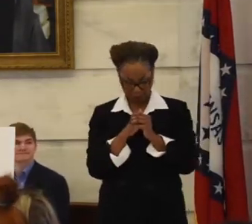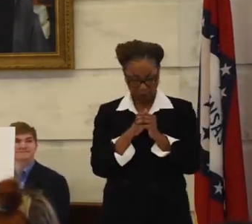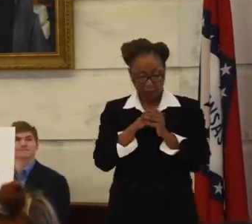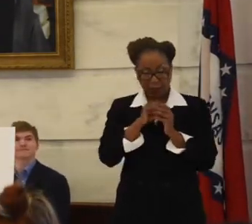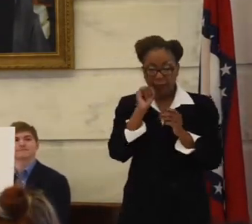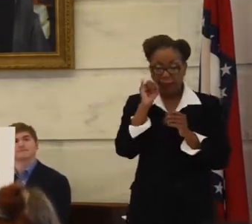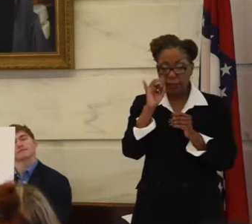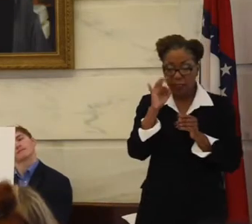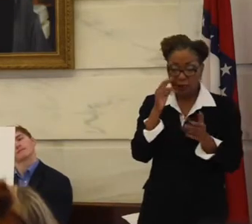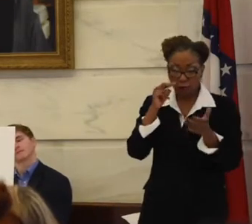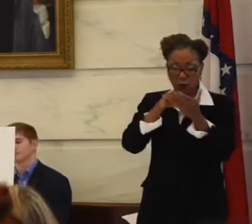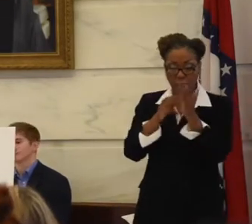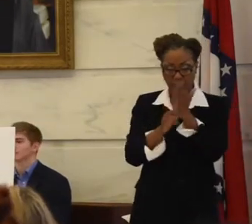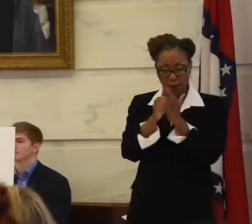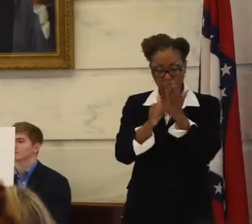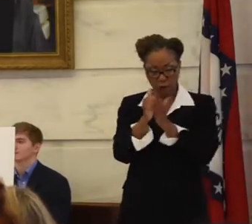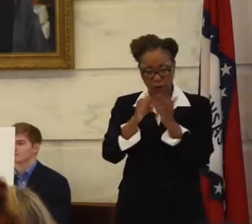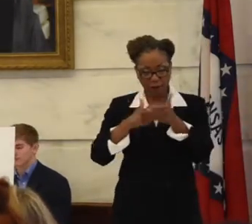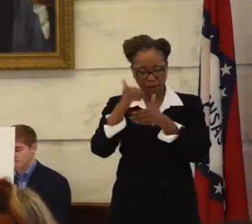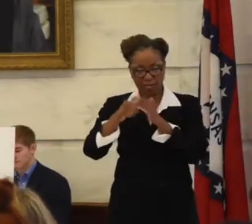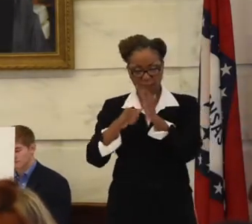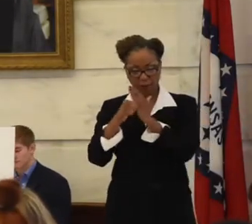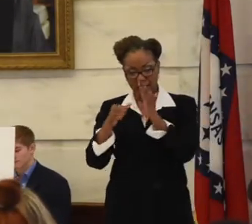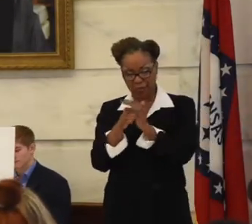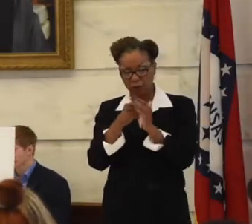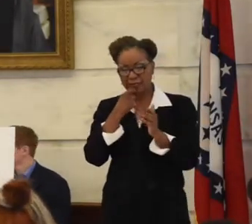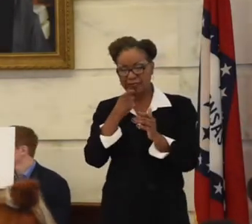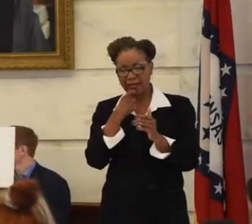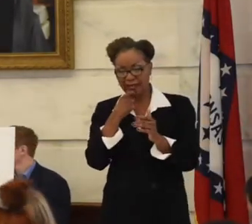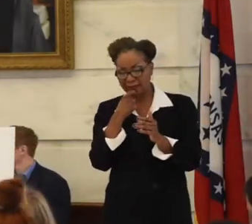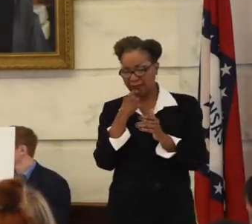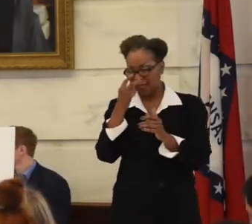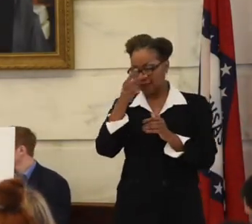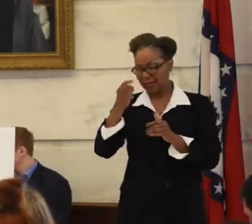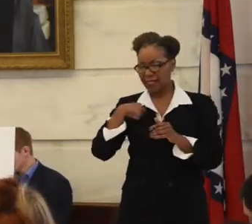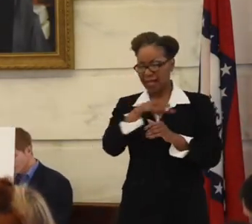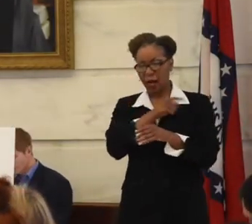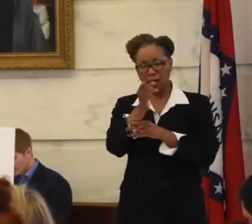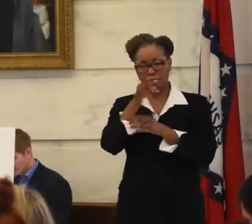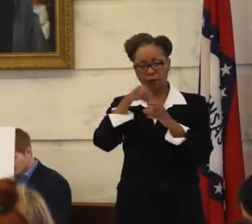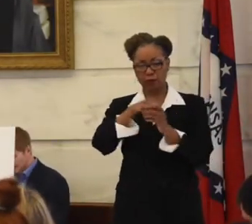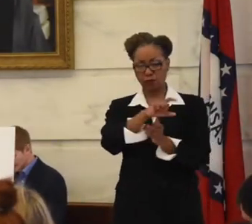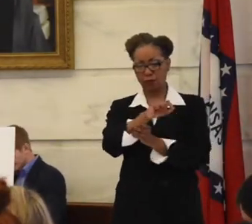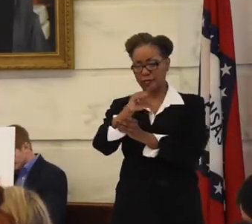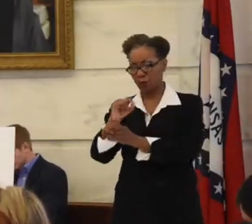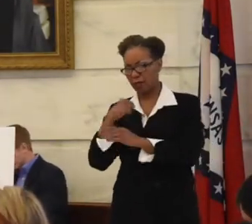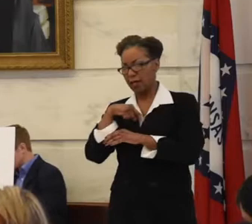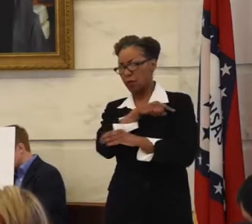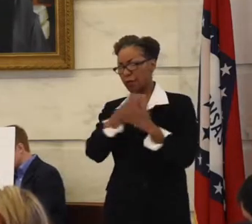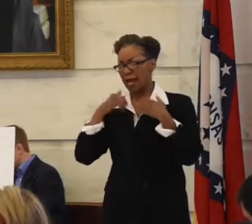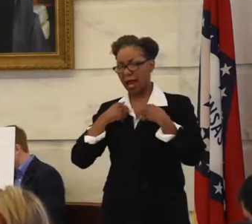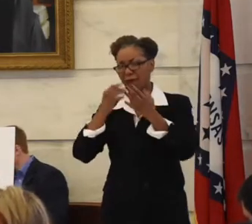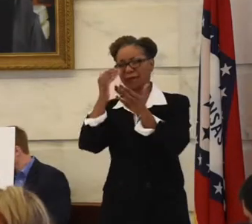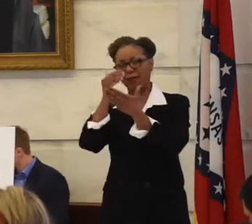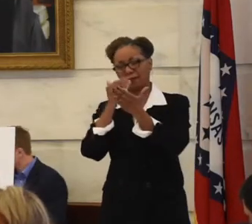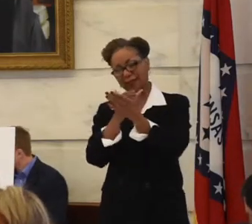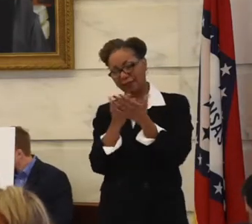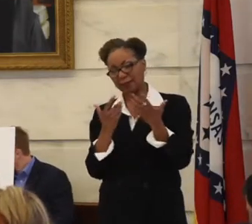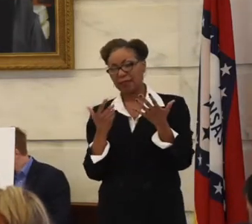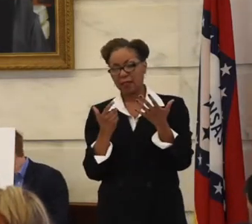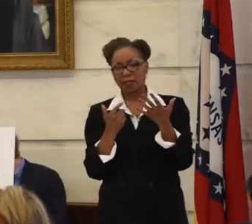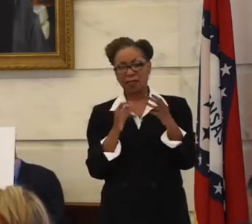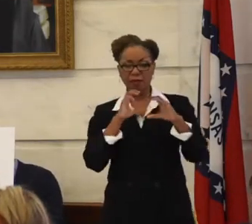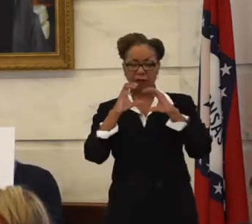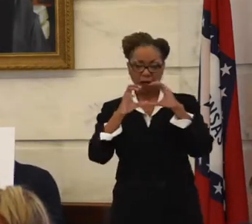If you look in your program on the next page, it says Seeing Our History 2020. And we have a list of